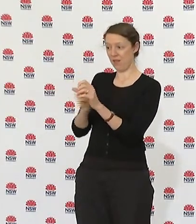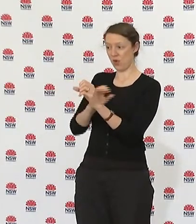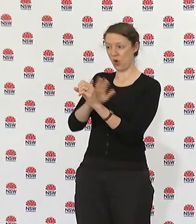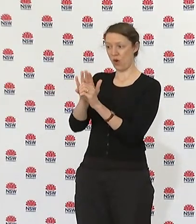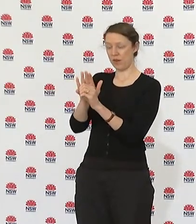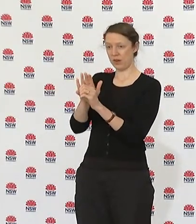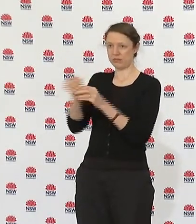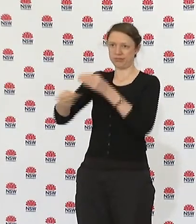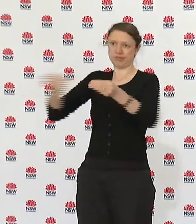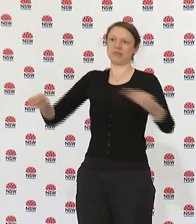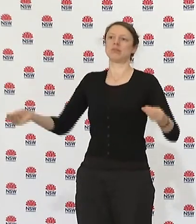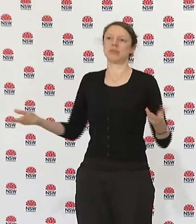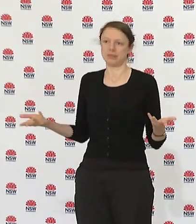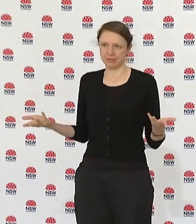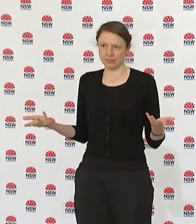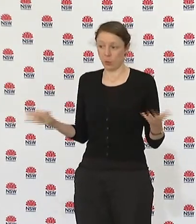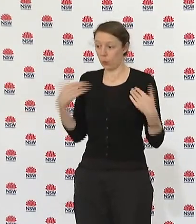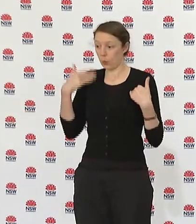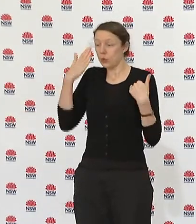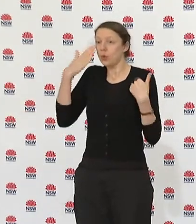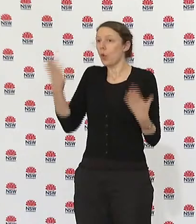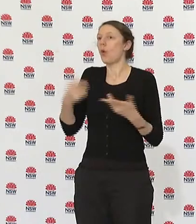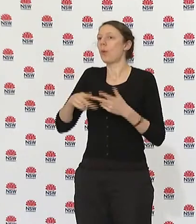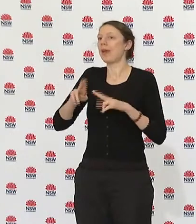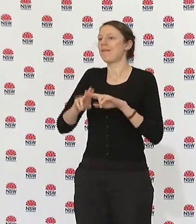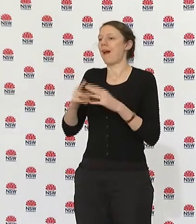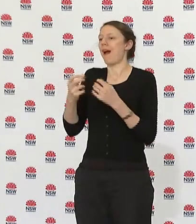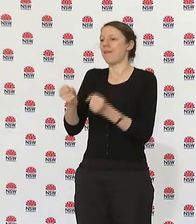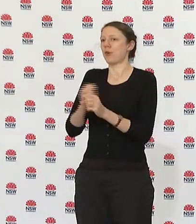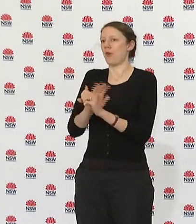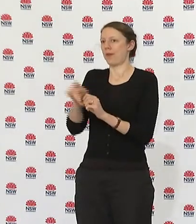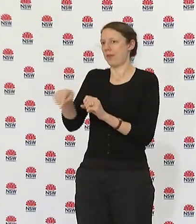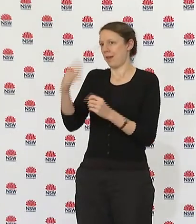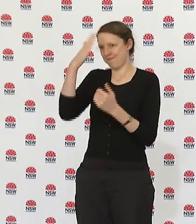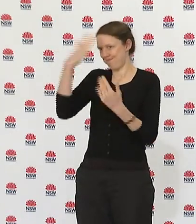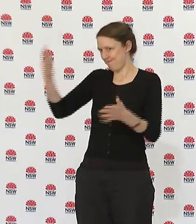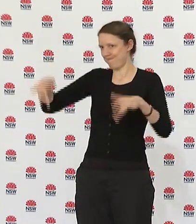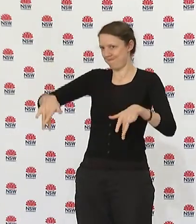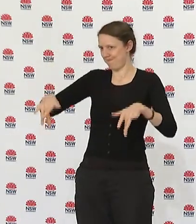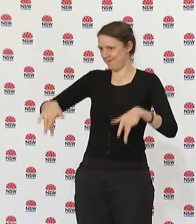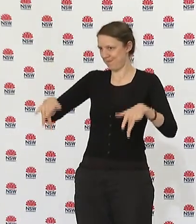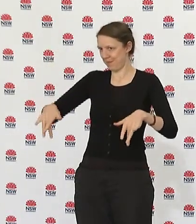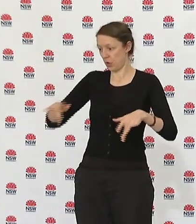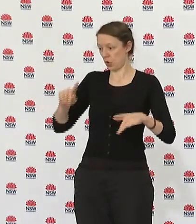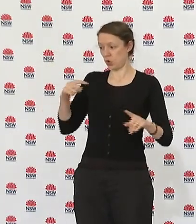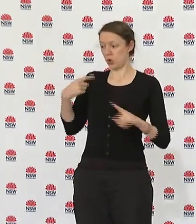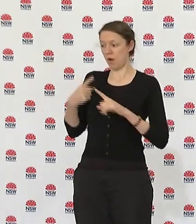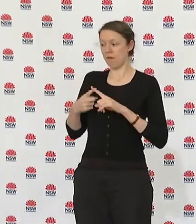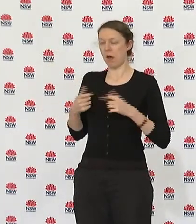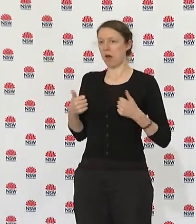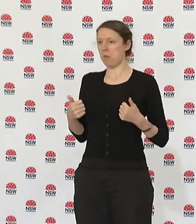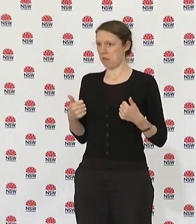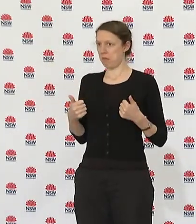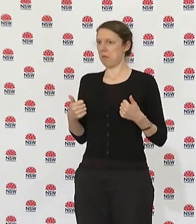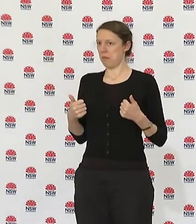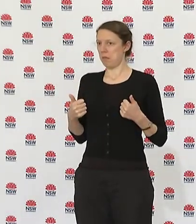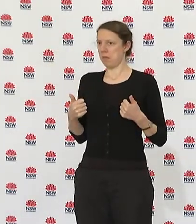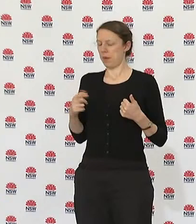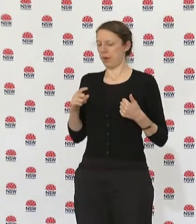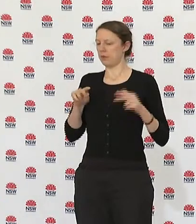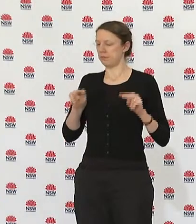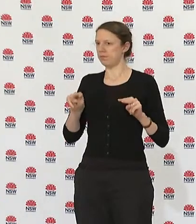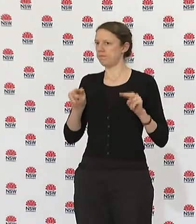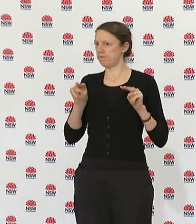Now, we don't know if somebody was there who had COVID or not. So far, we've seen no indication of any cases associated with that, but we're looking